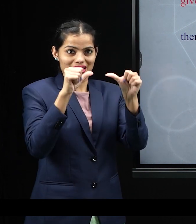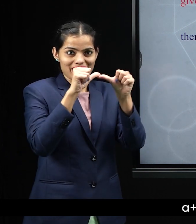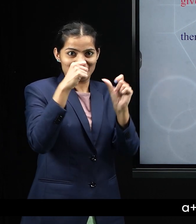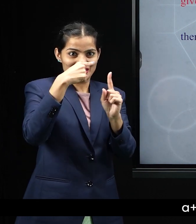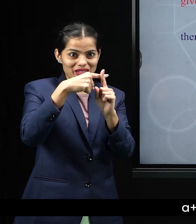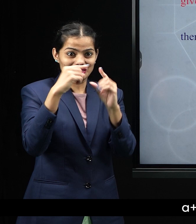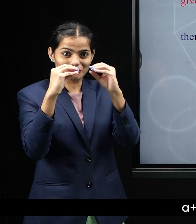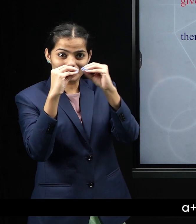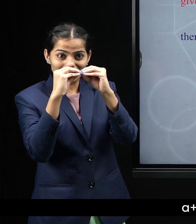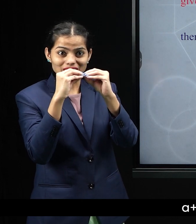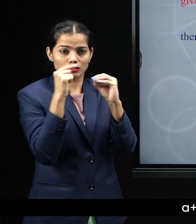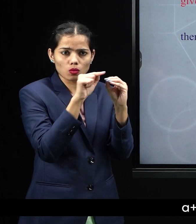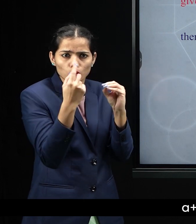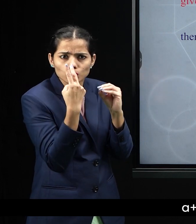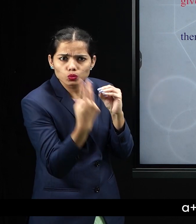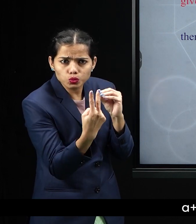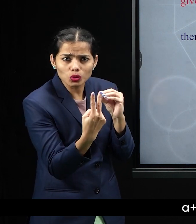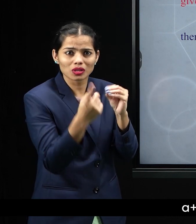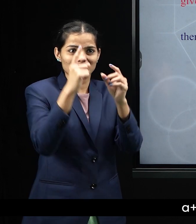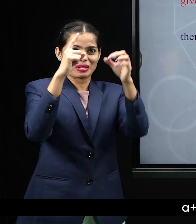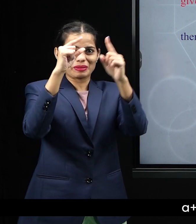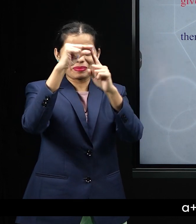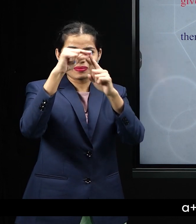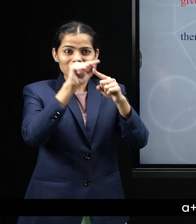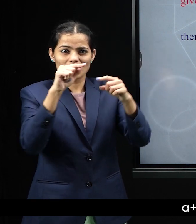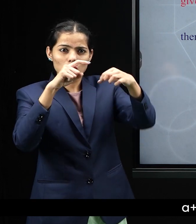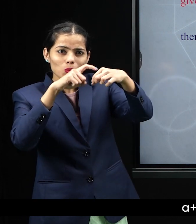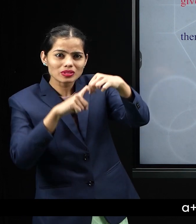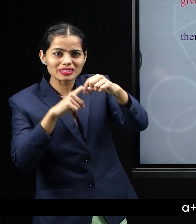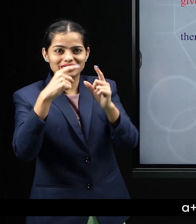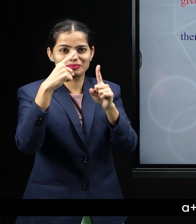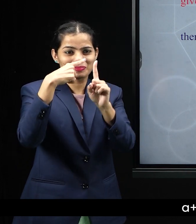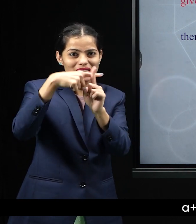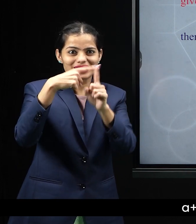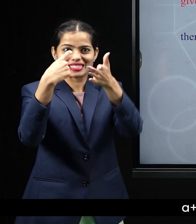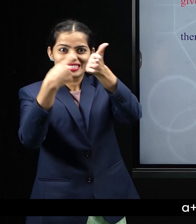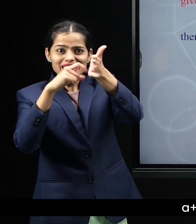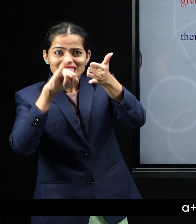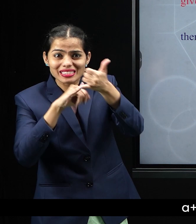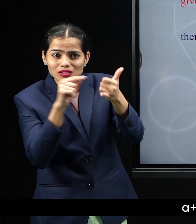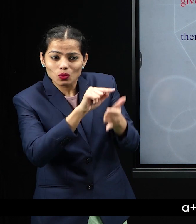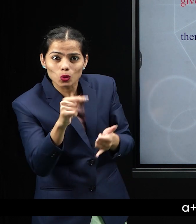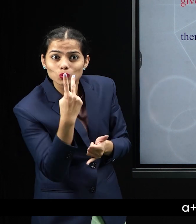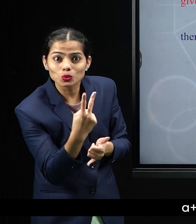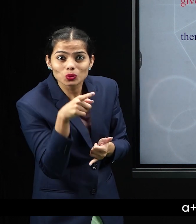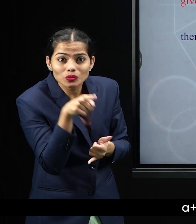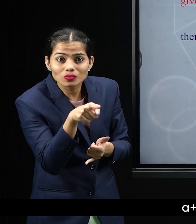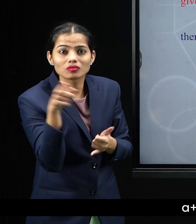A plus B by 2 is equal to P by Q plus R by S by 2 is equal to PS